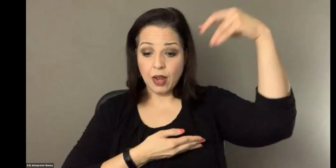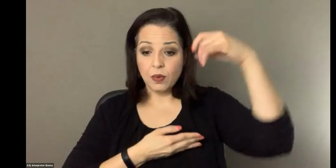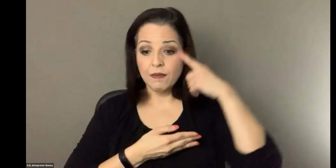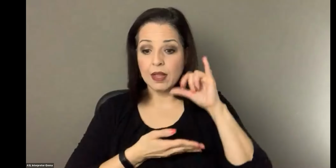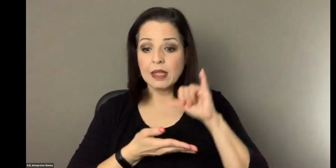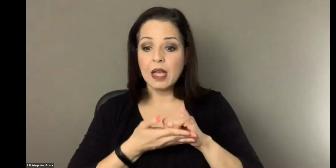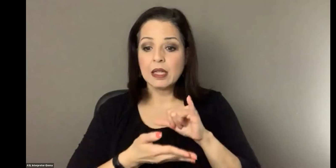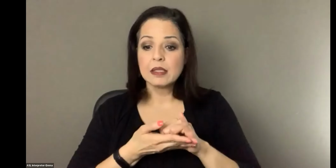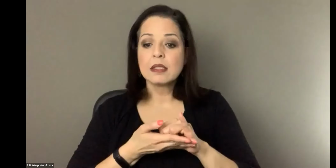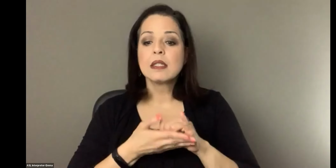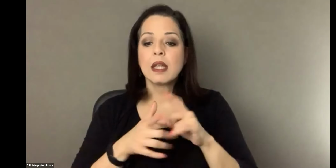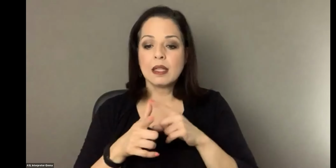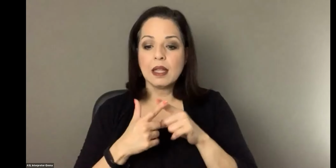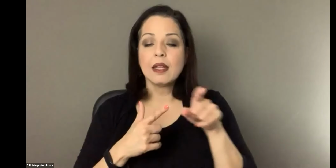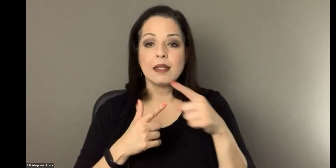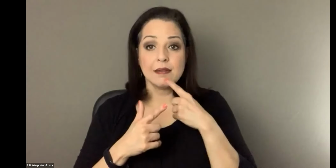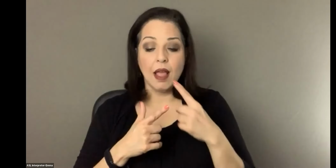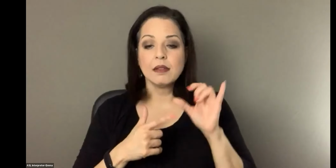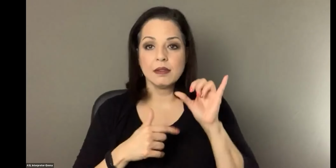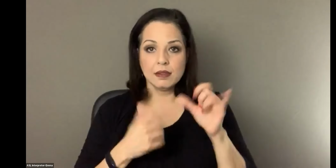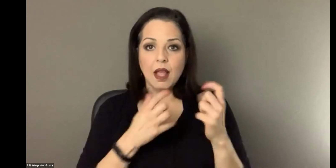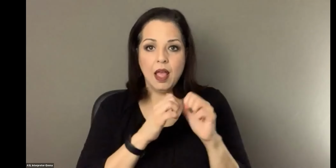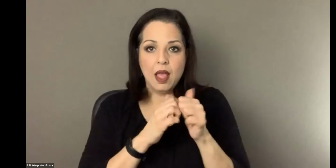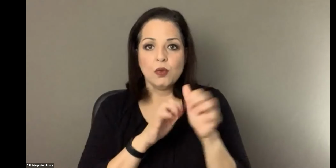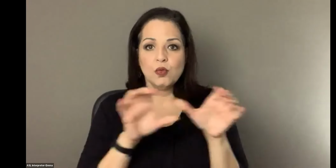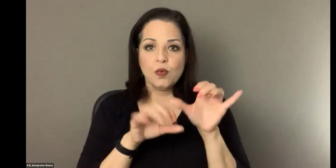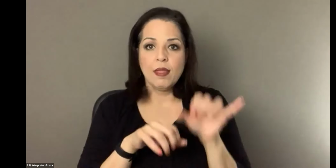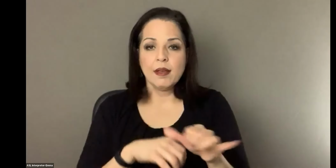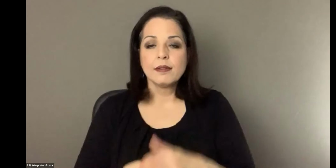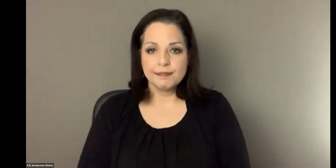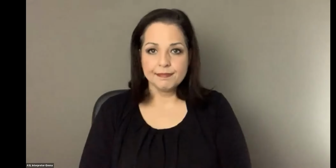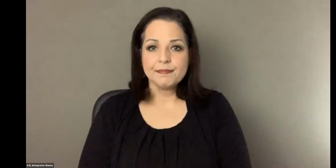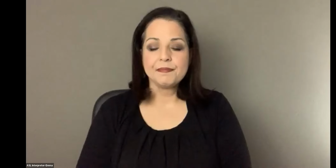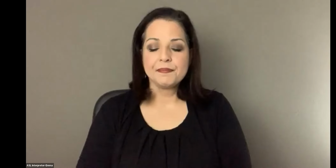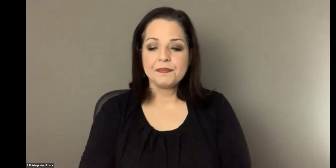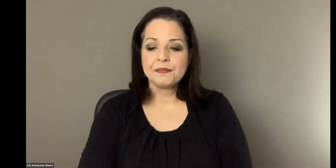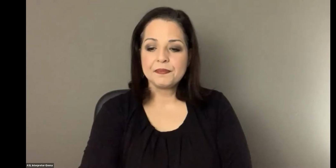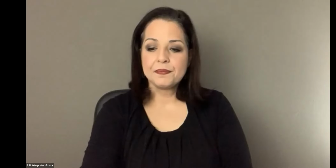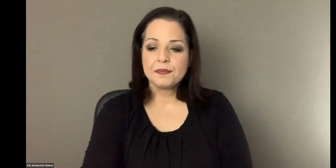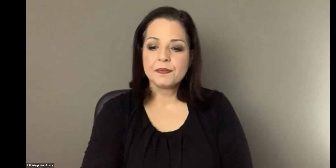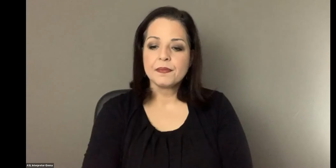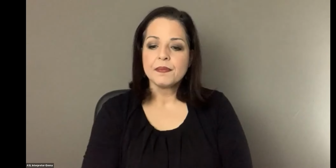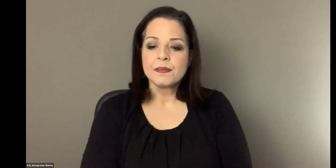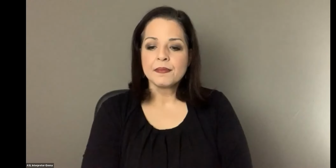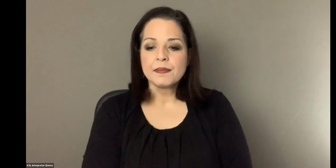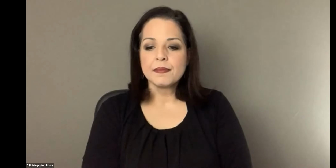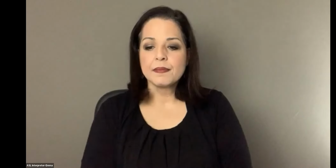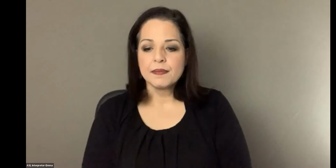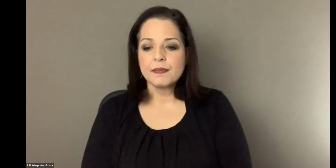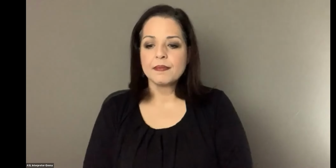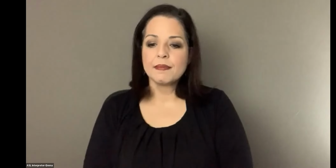your right upper extremity, and examine your right breast with your left hand.